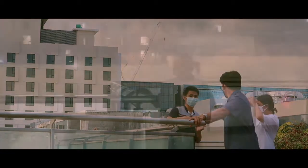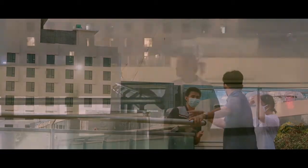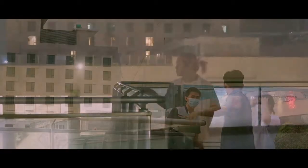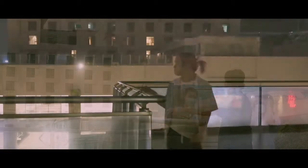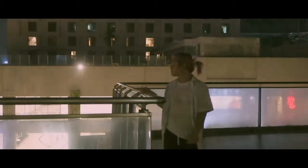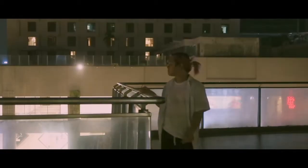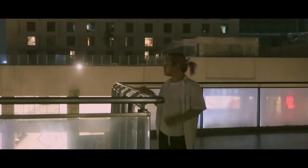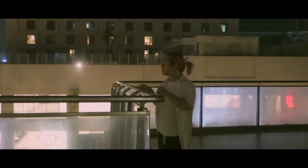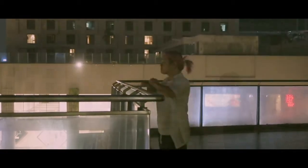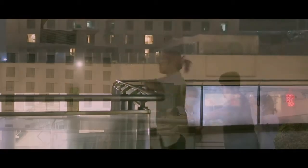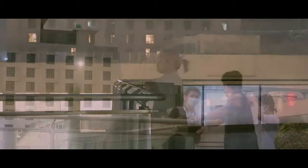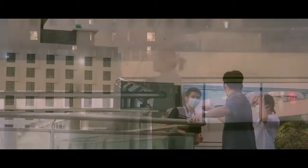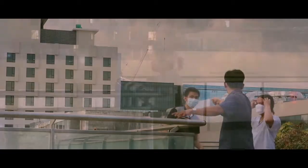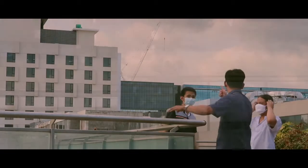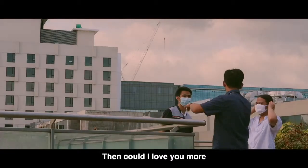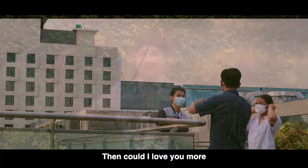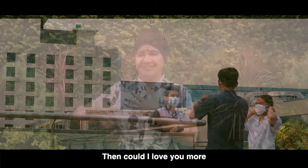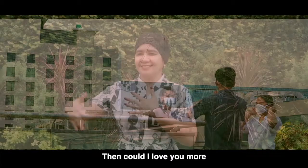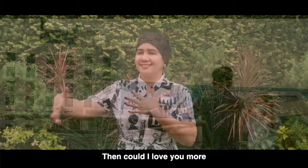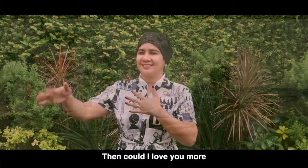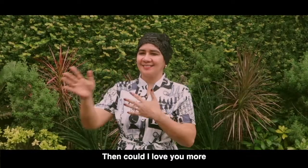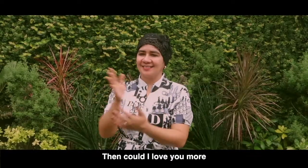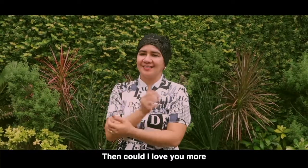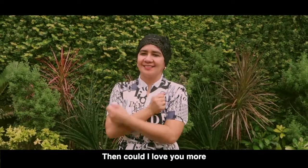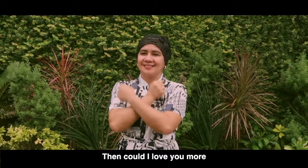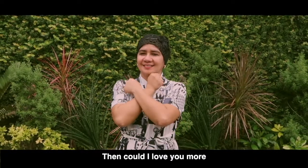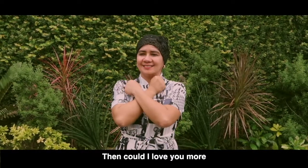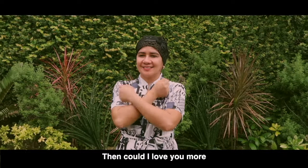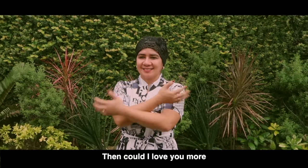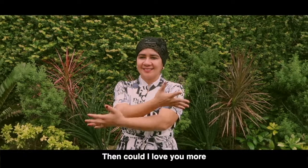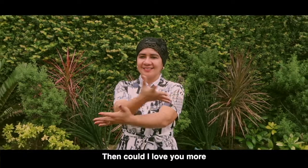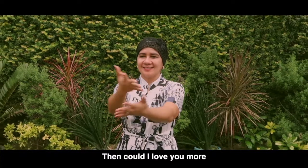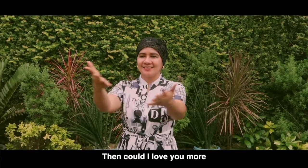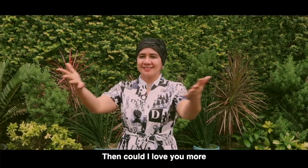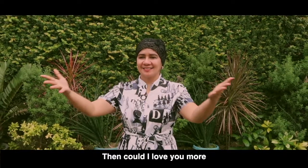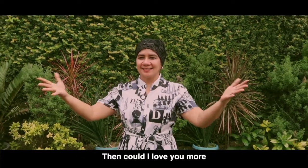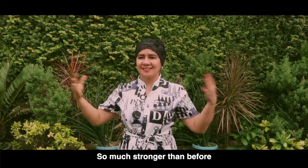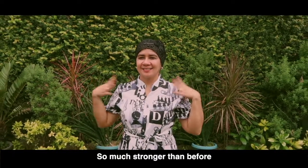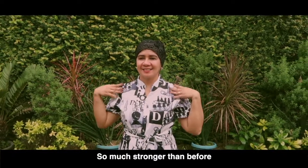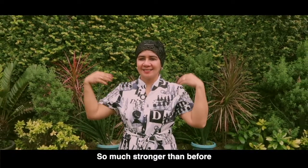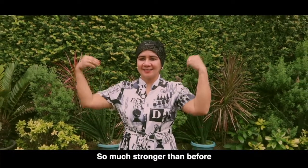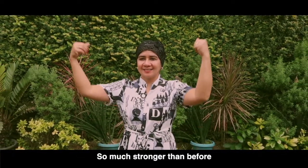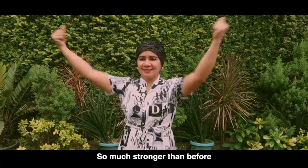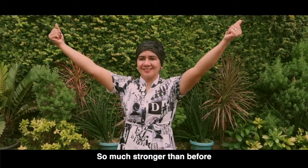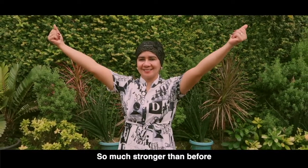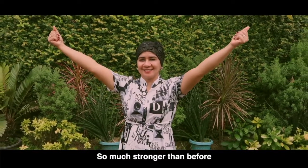Then could I love you more So much stronger than before